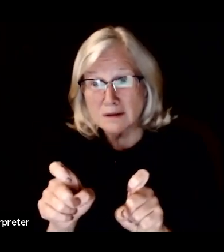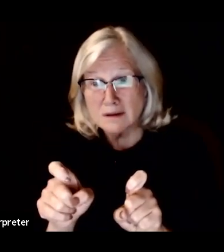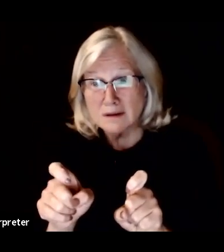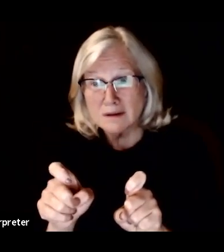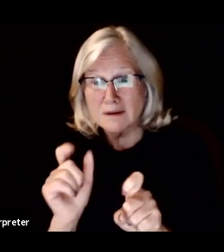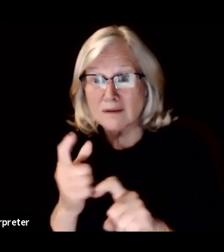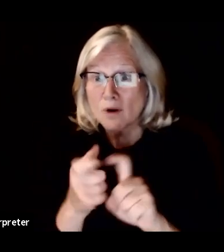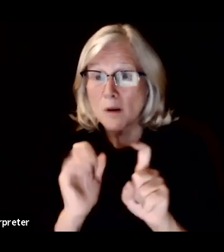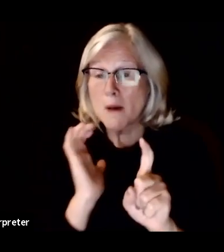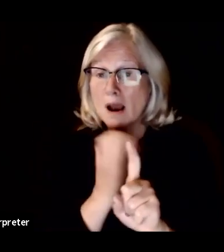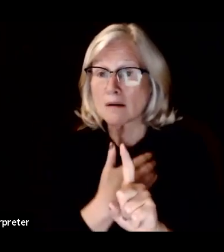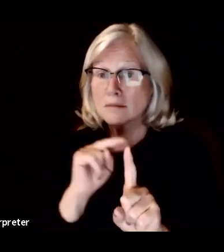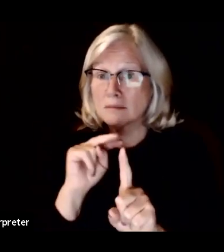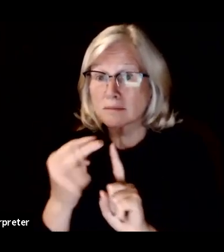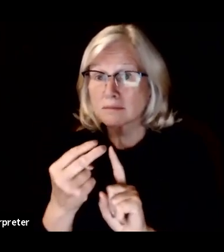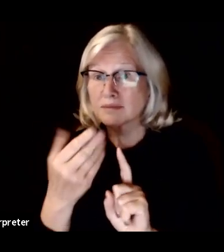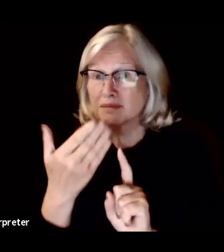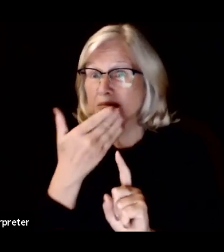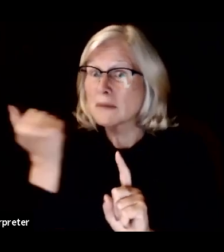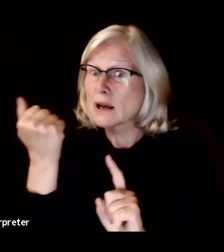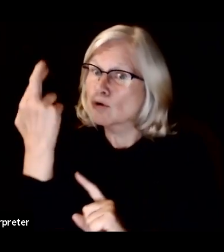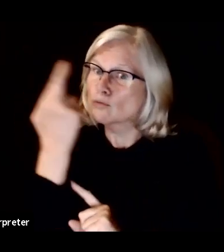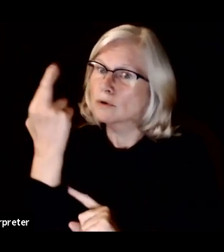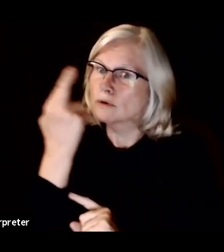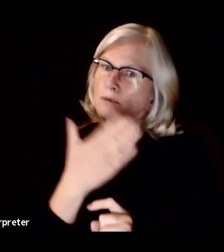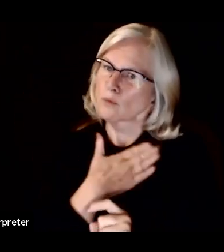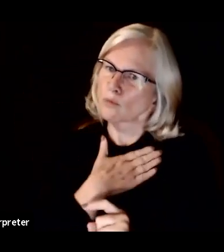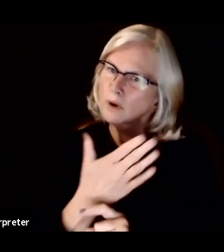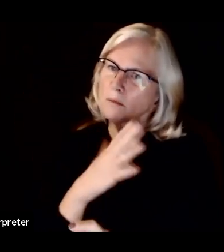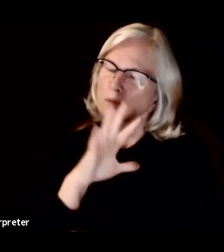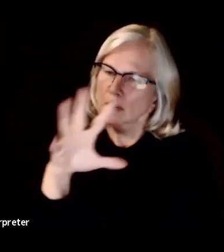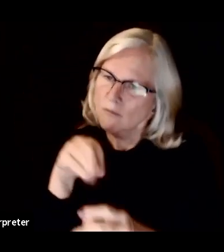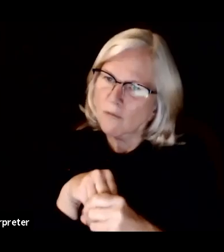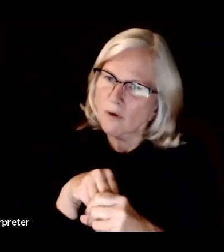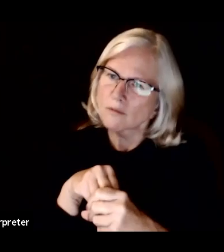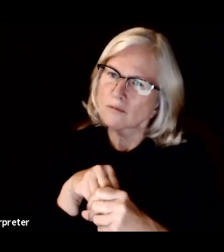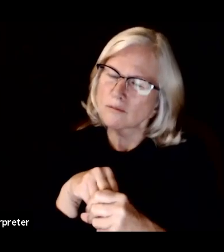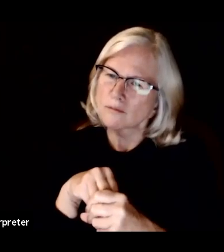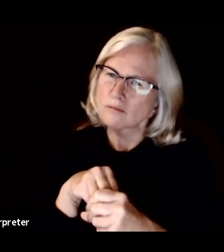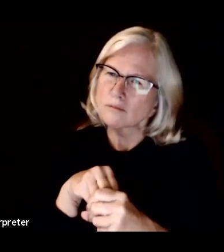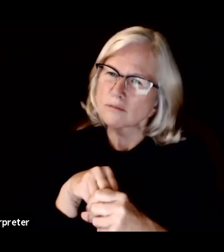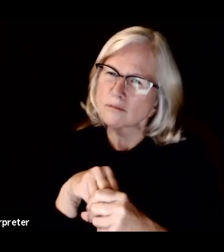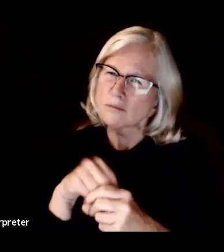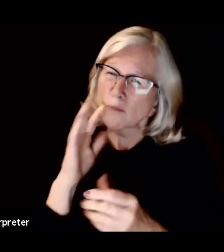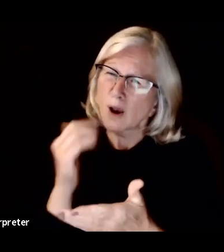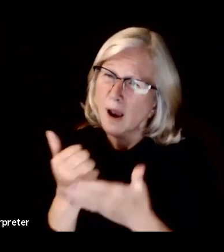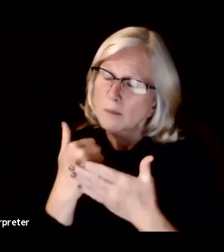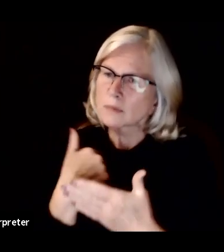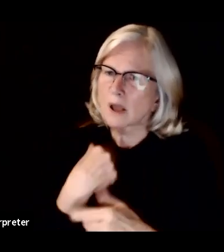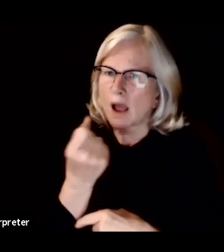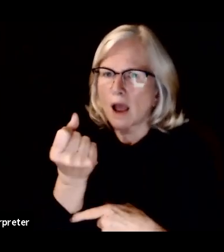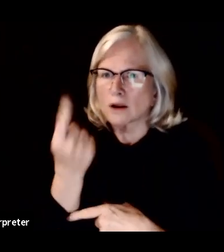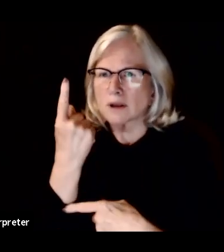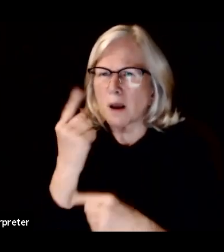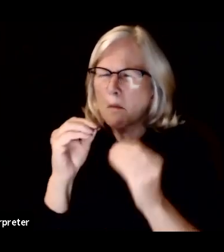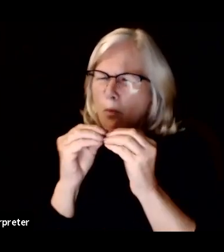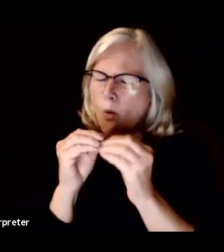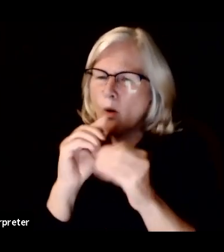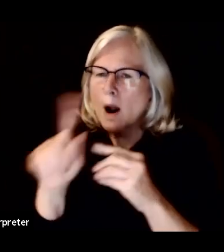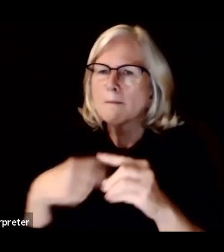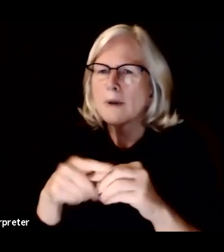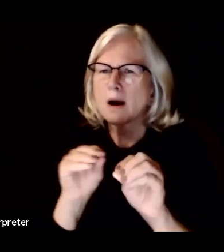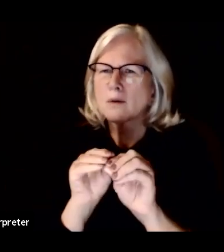important, can contribute to what is known about COVID-19 in Minnesota and help slow the spread